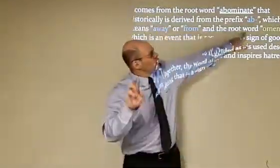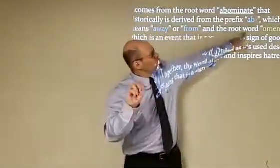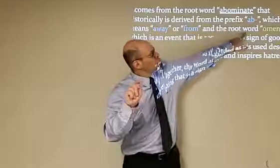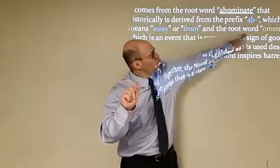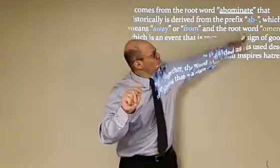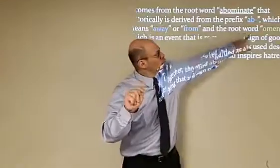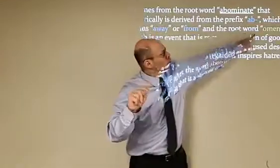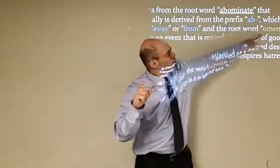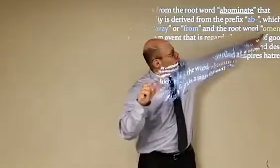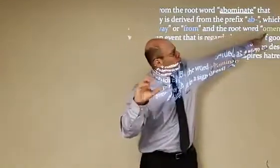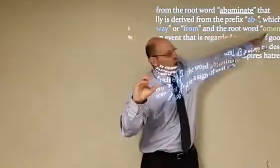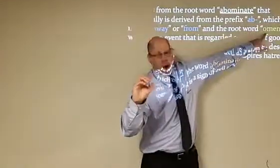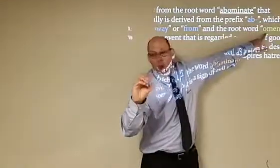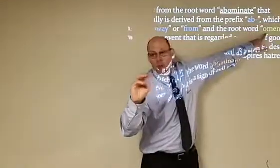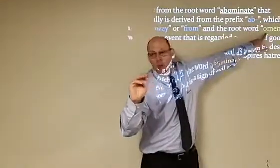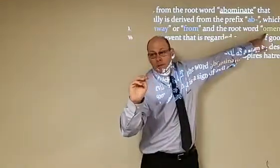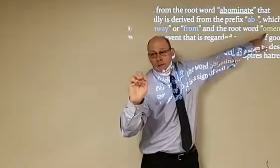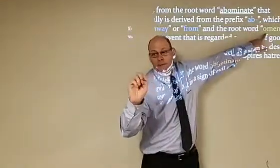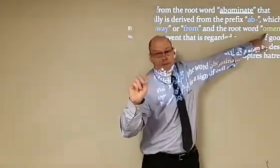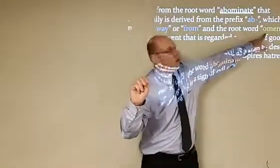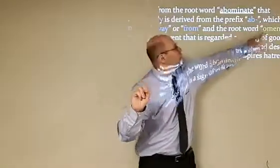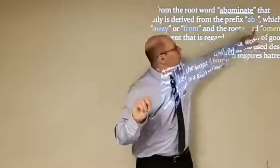The root word omen,